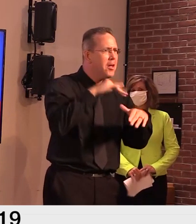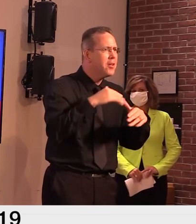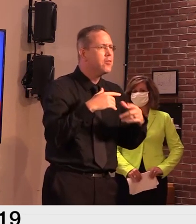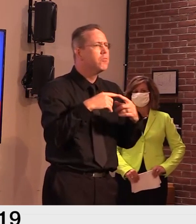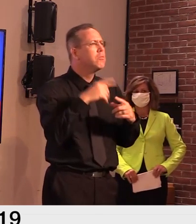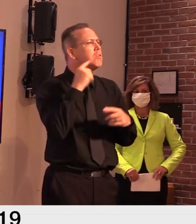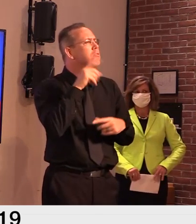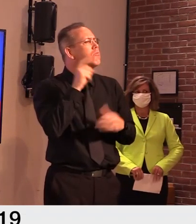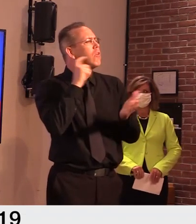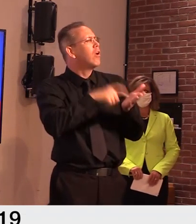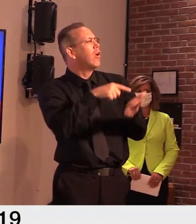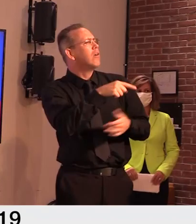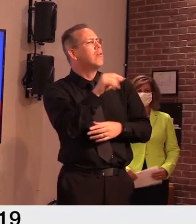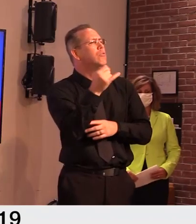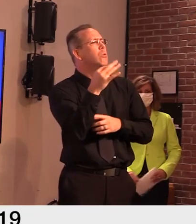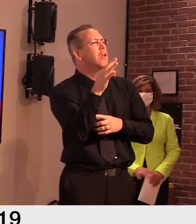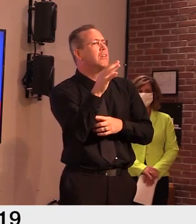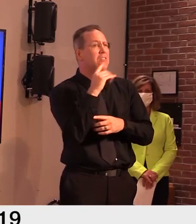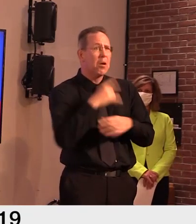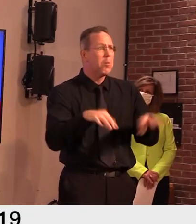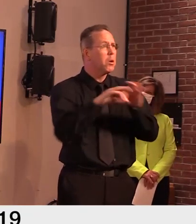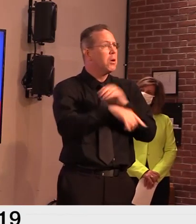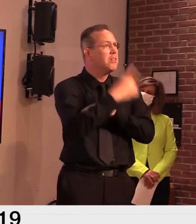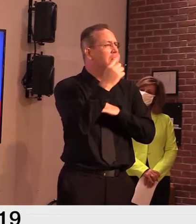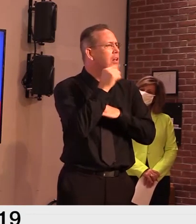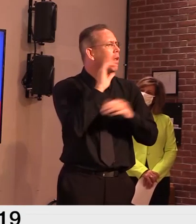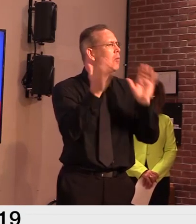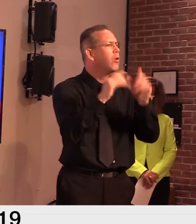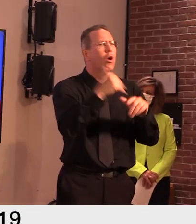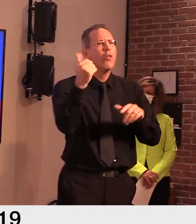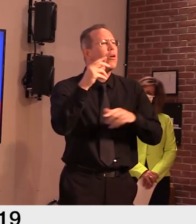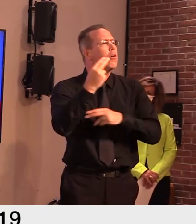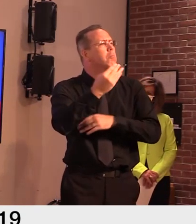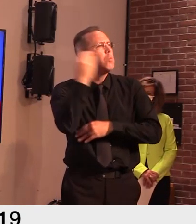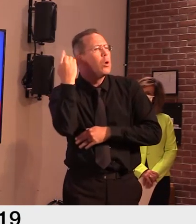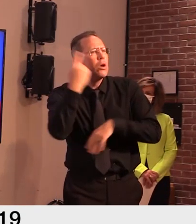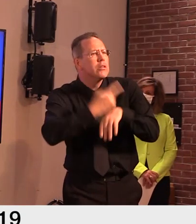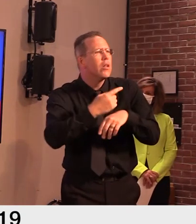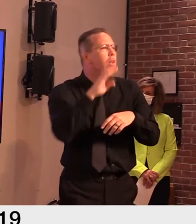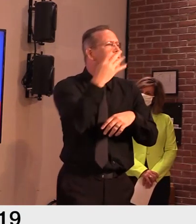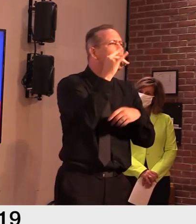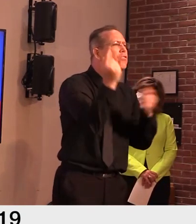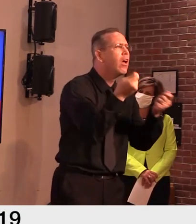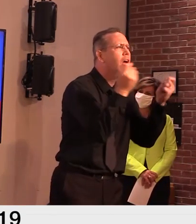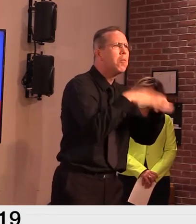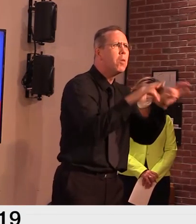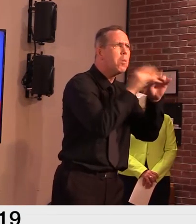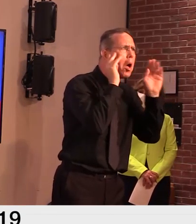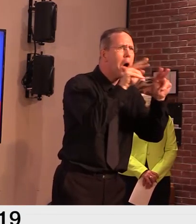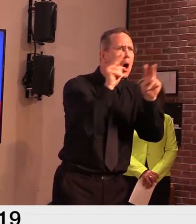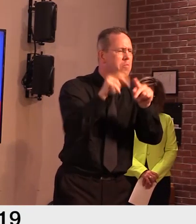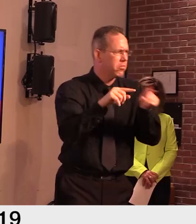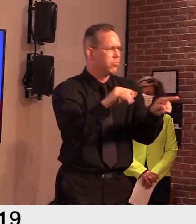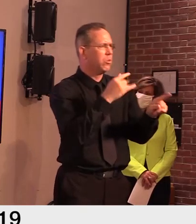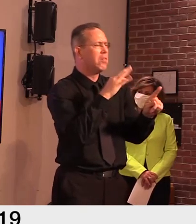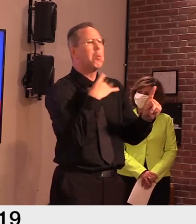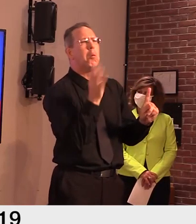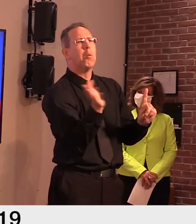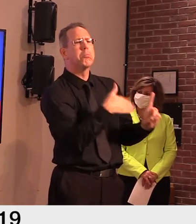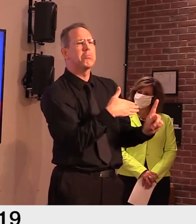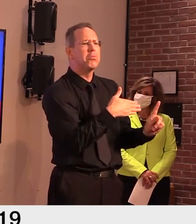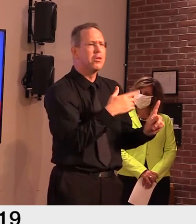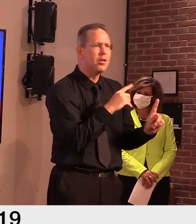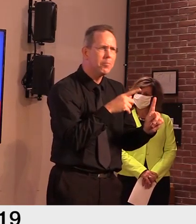brutal slavery system. For being honest, most of us, including me, haven't